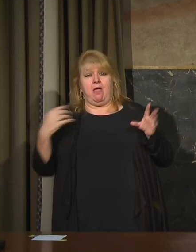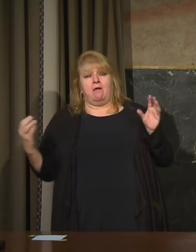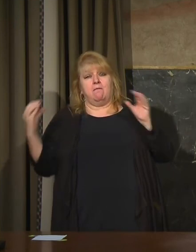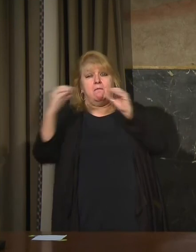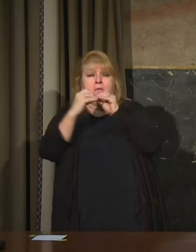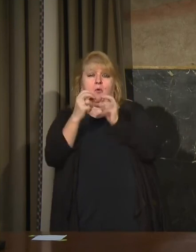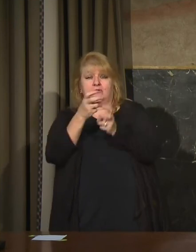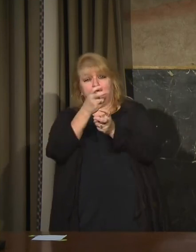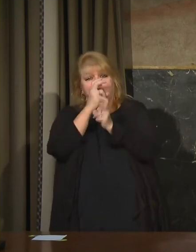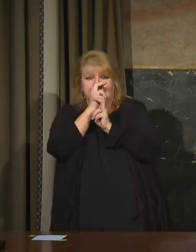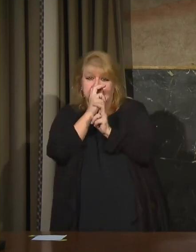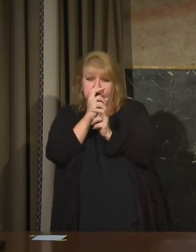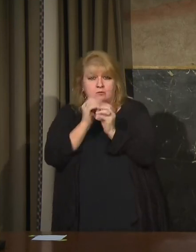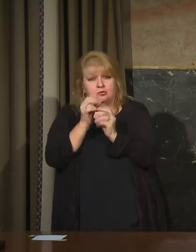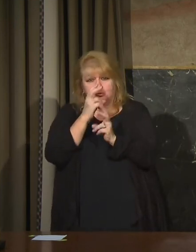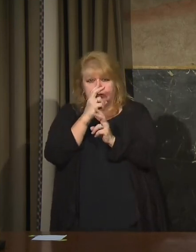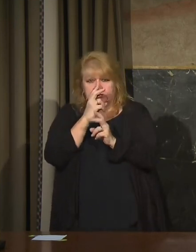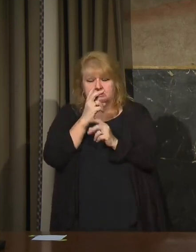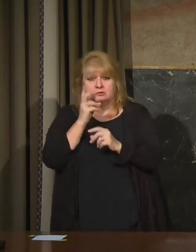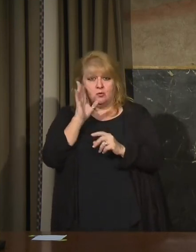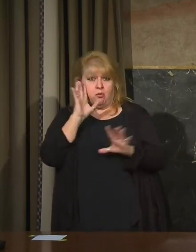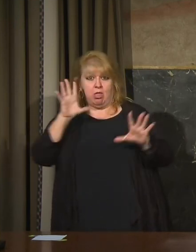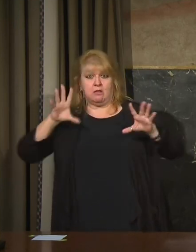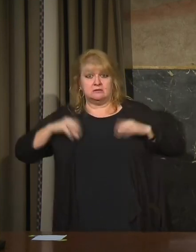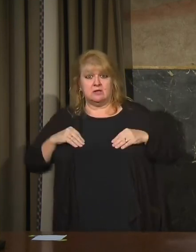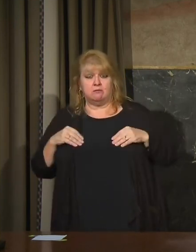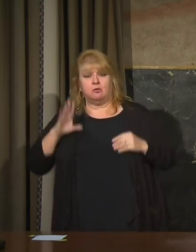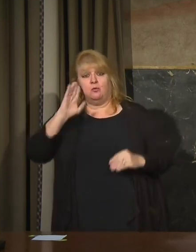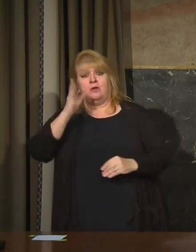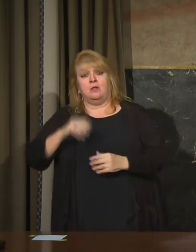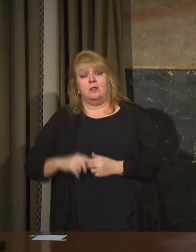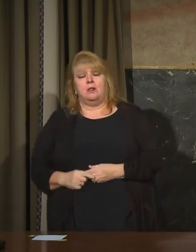and mitigation measures that they're going to follow those?